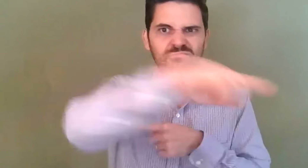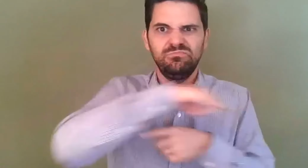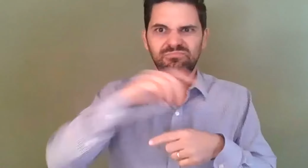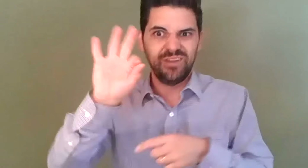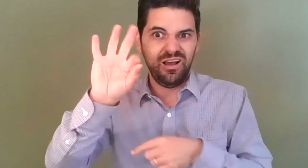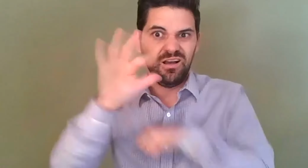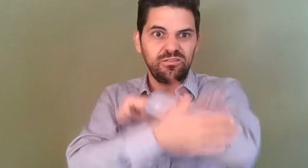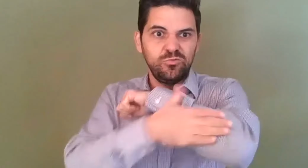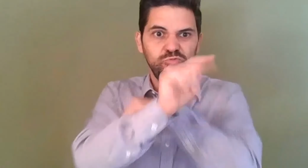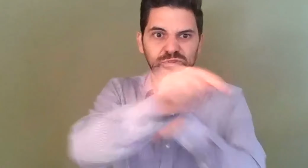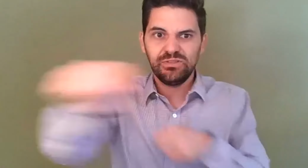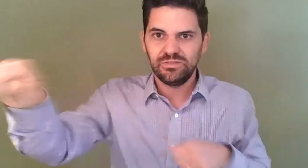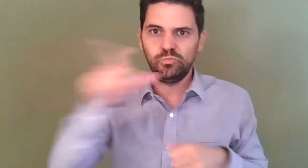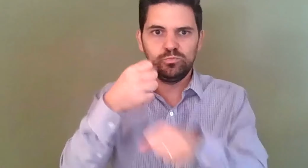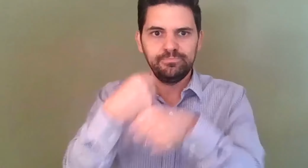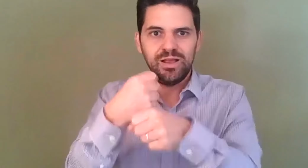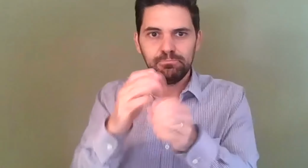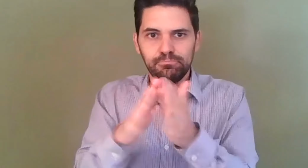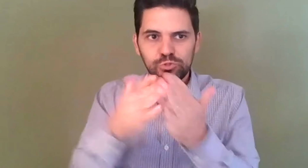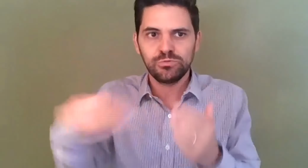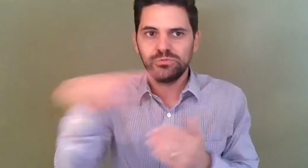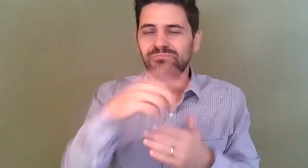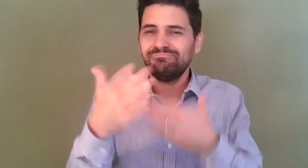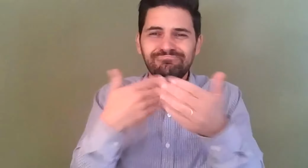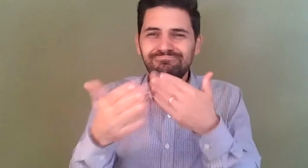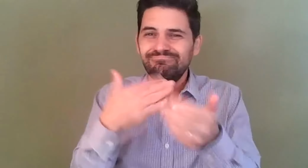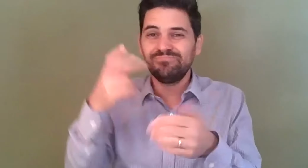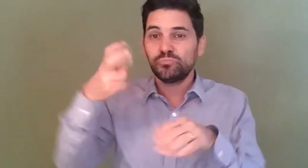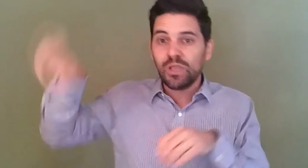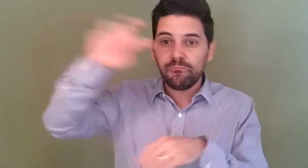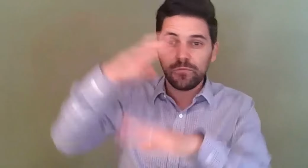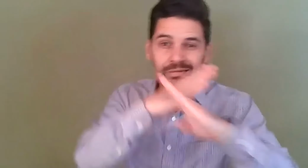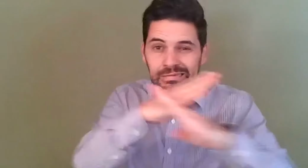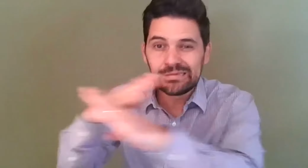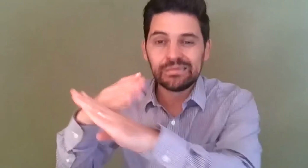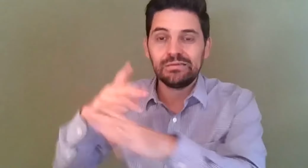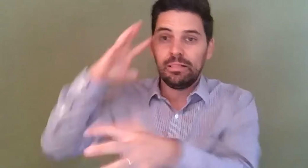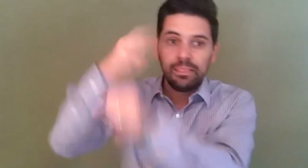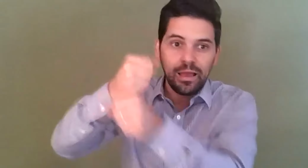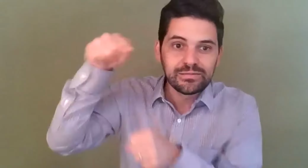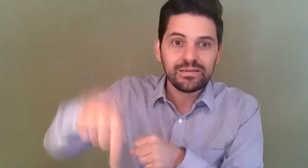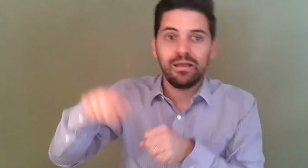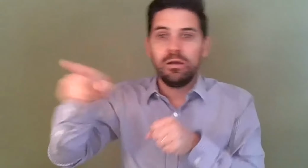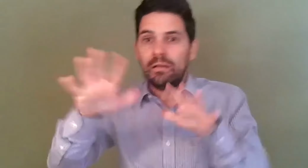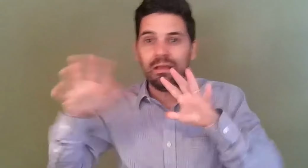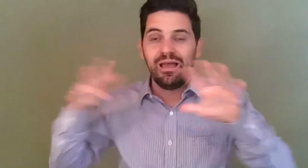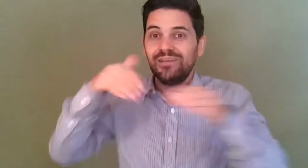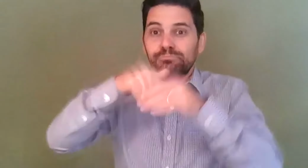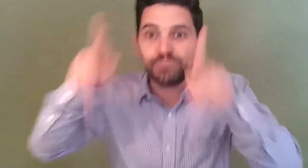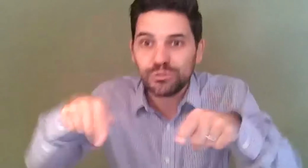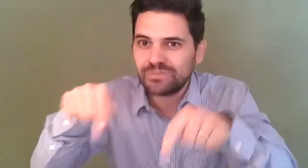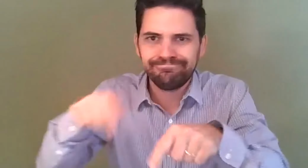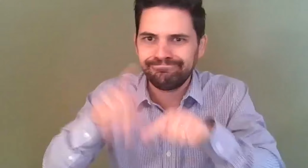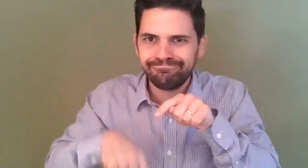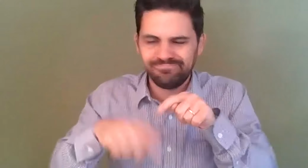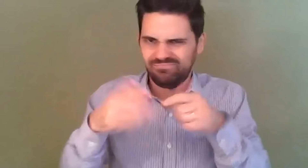disseminated this to all awardees in these different countries who were producing books despite the many